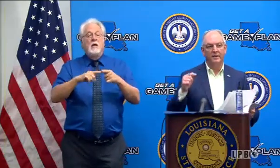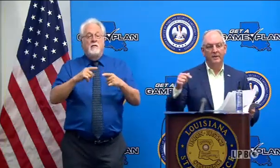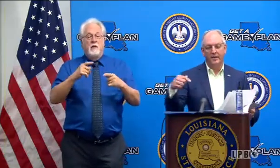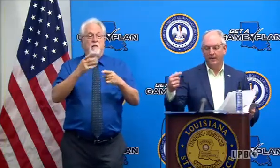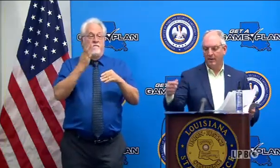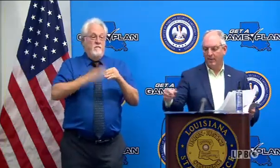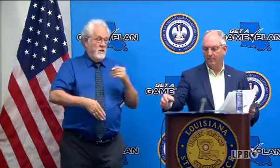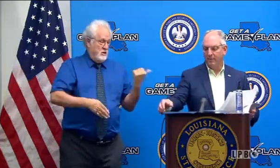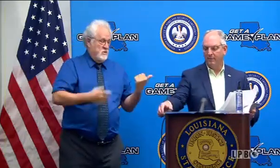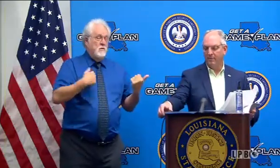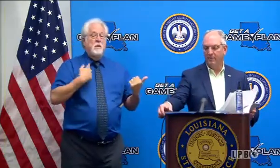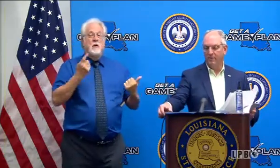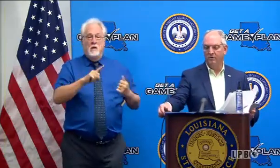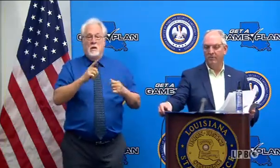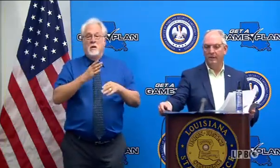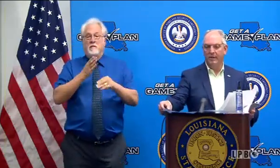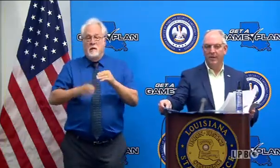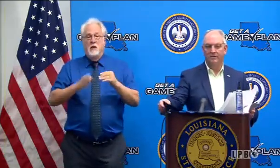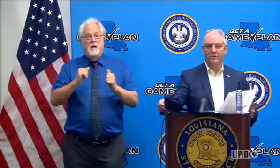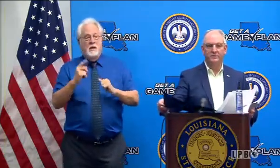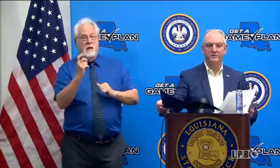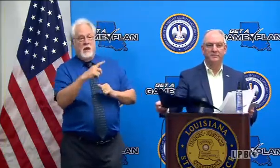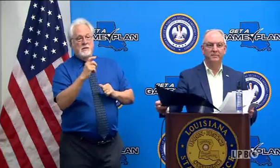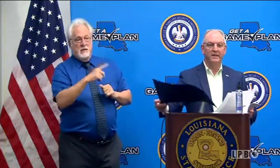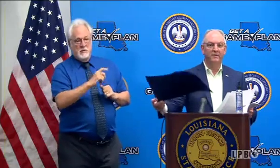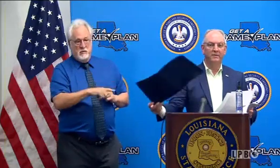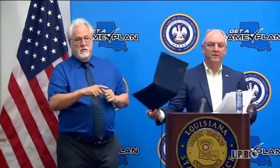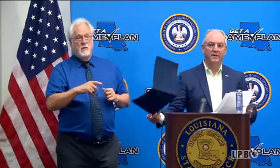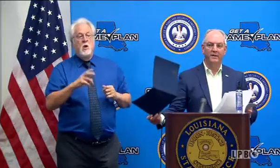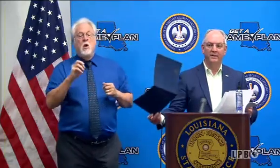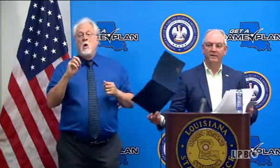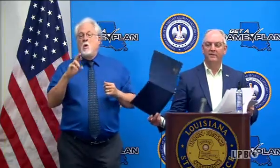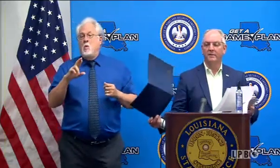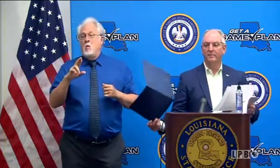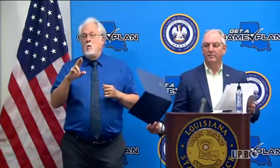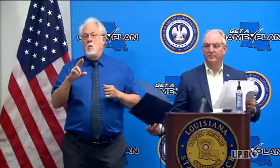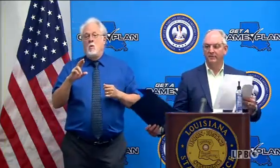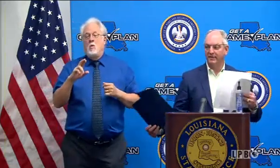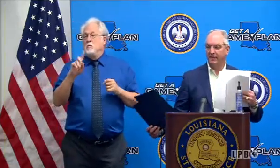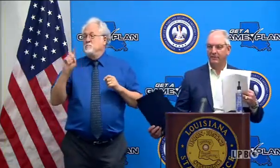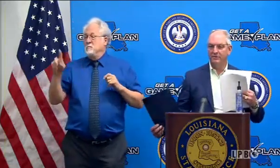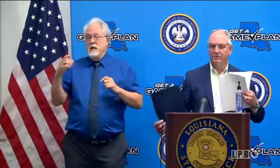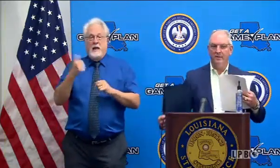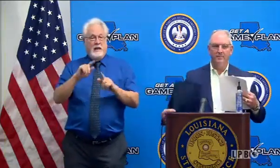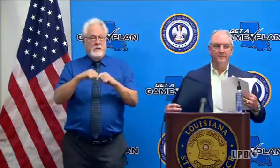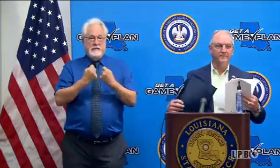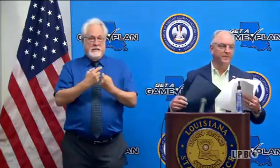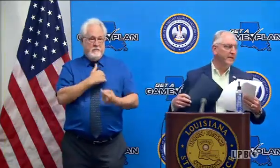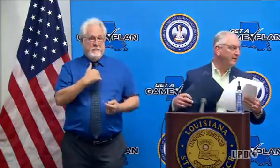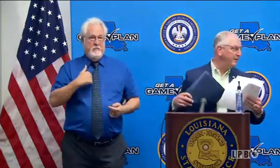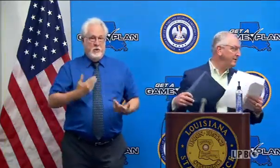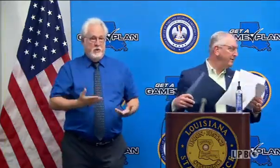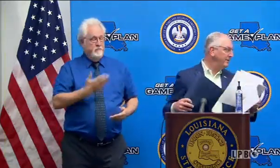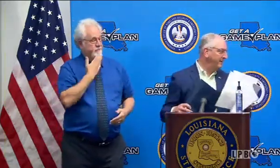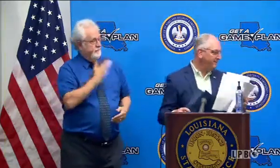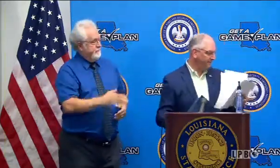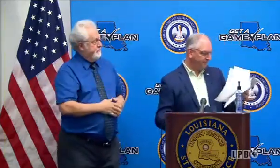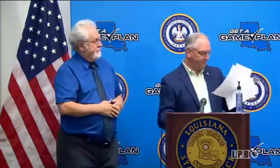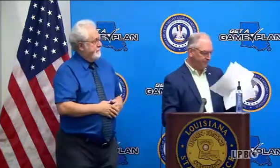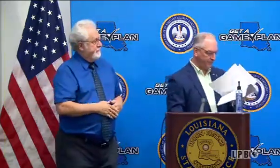up, and then when I complete my remarks, you'll be able to ask questions of me or any of the other members of my team that you see up here. Thank you.